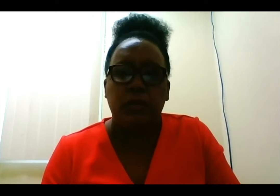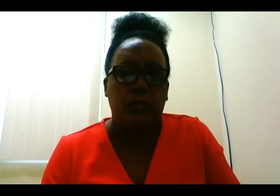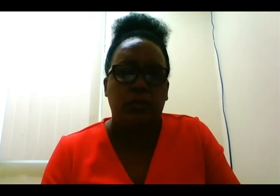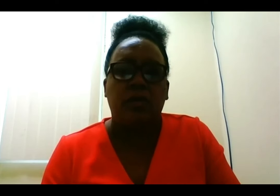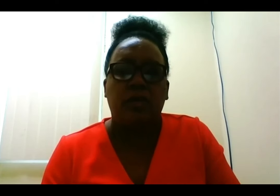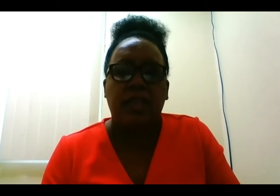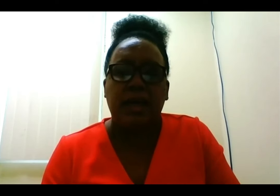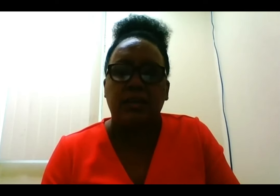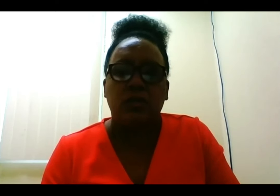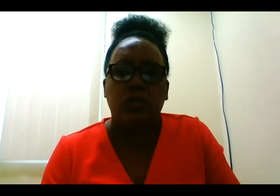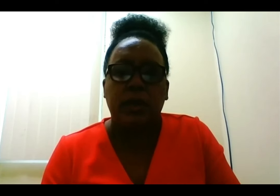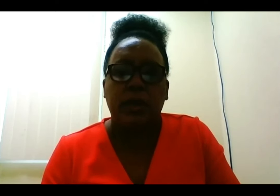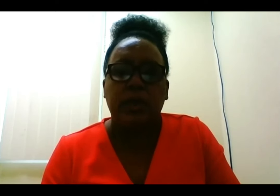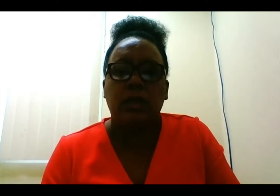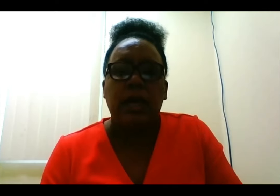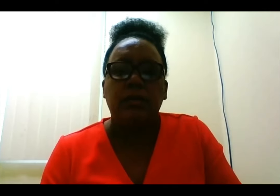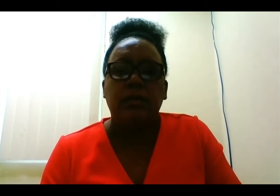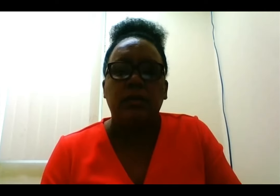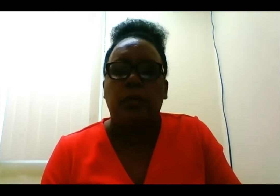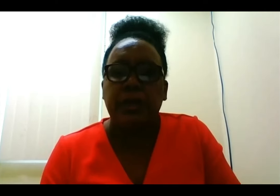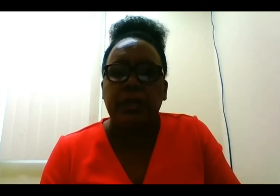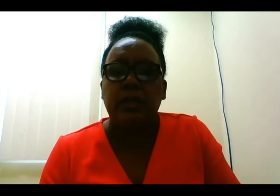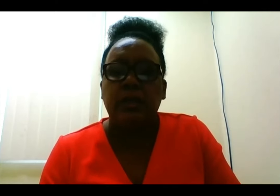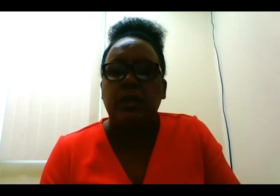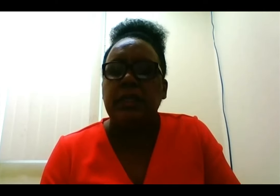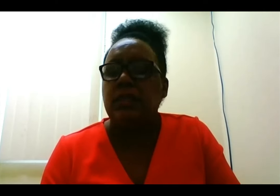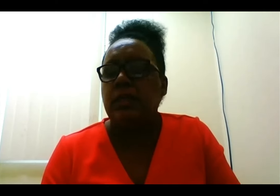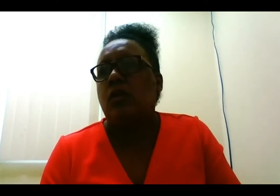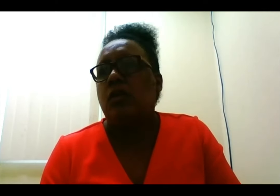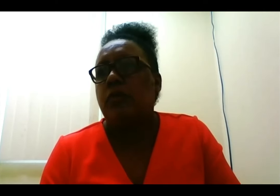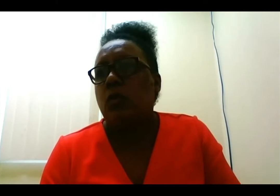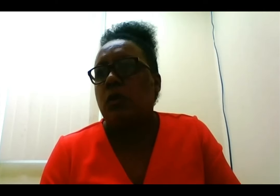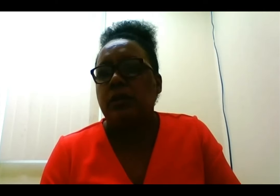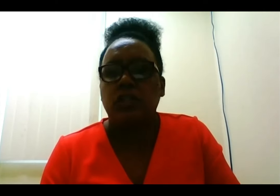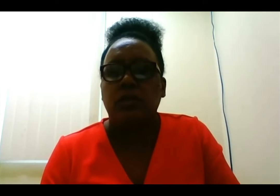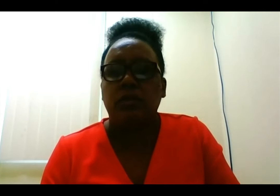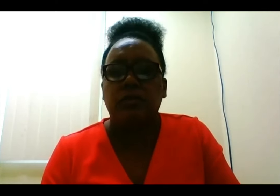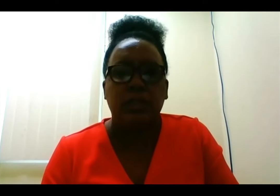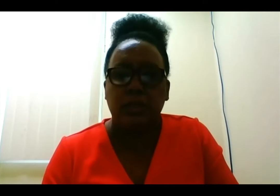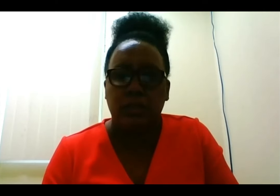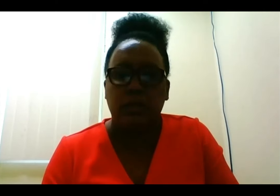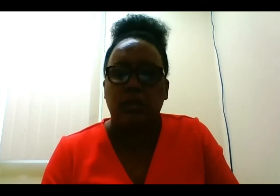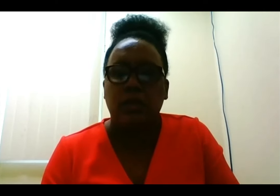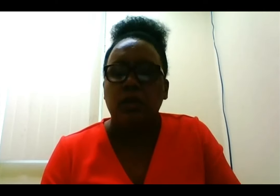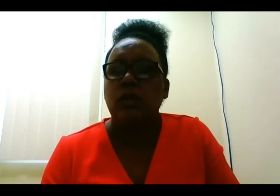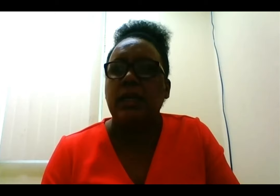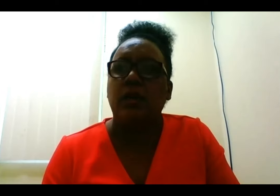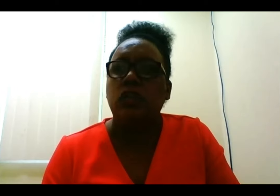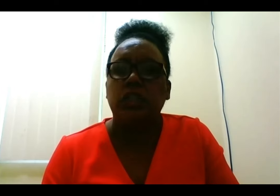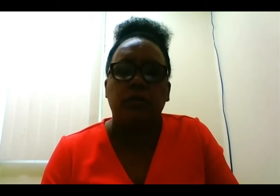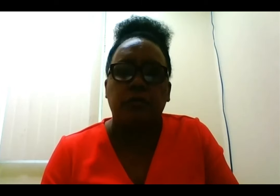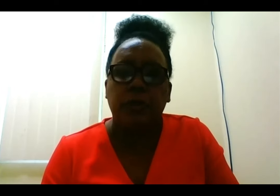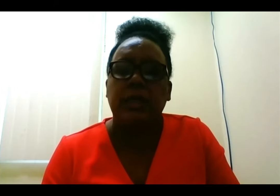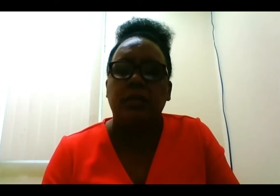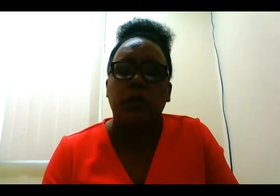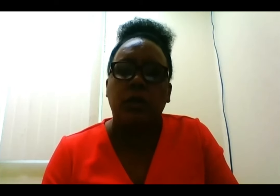to that as well, and the upgrading and maintaining of our educational facilities so that they are more